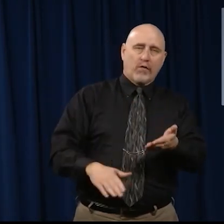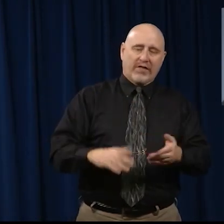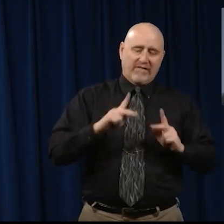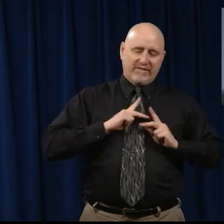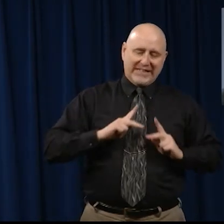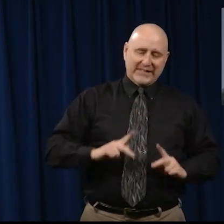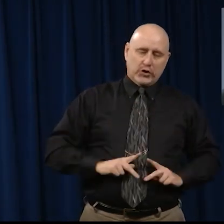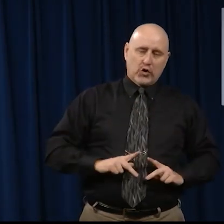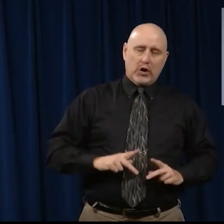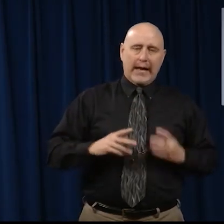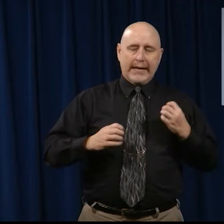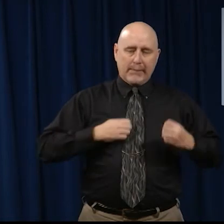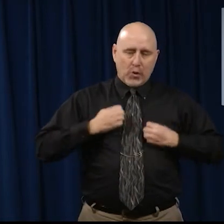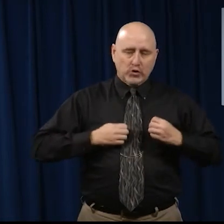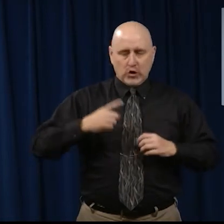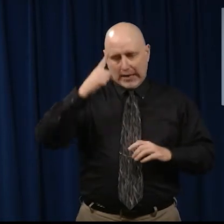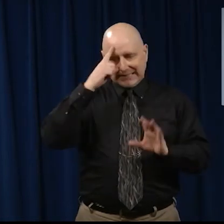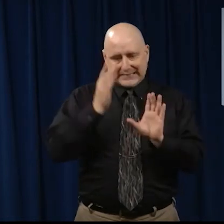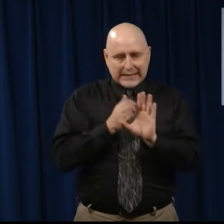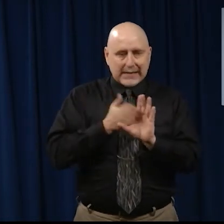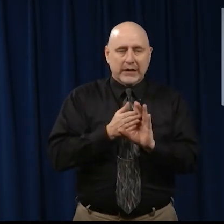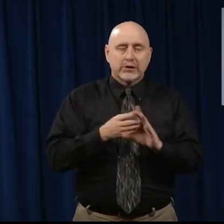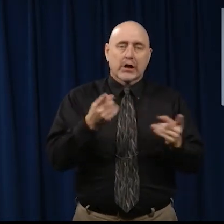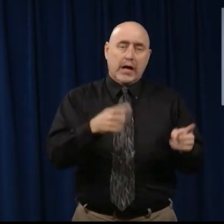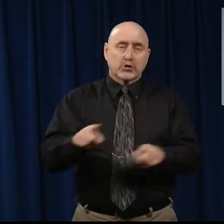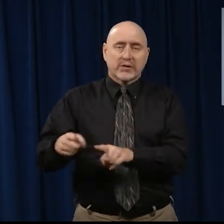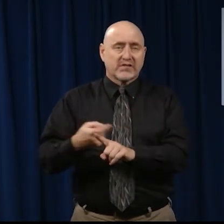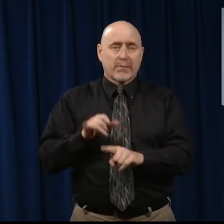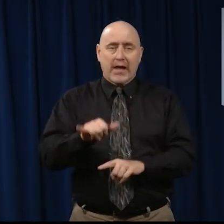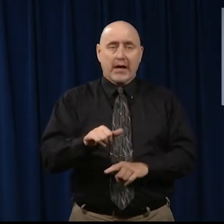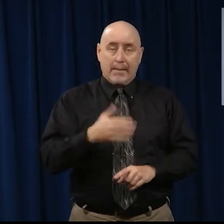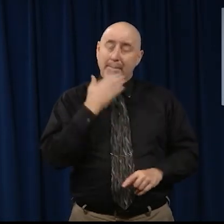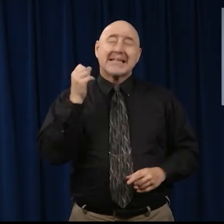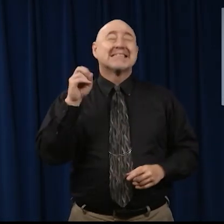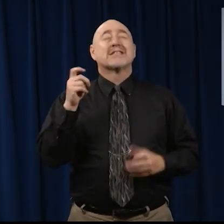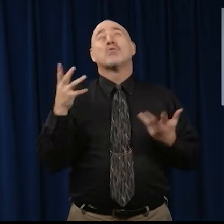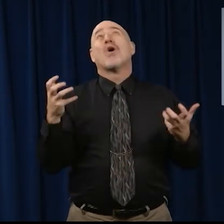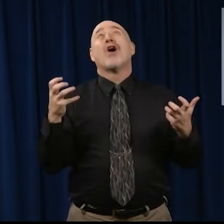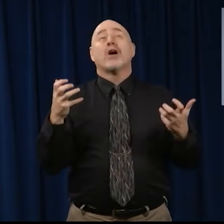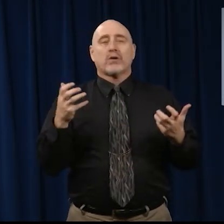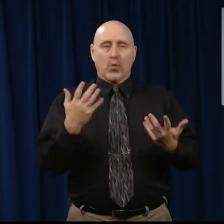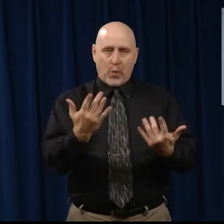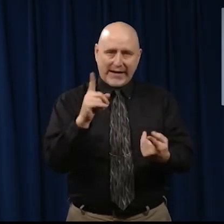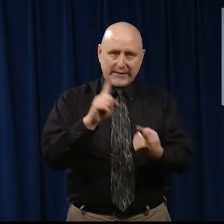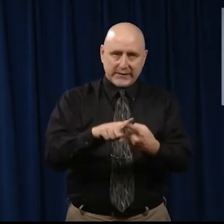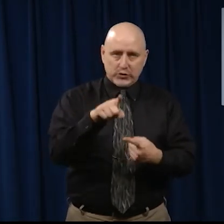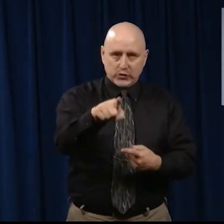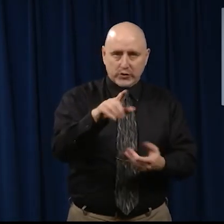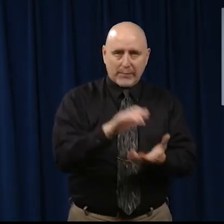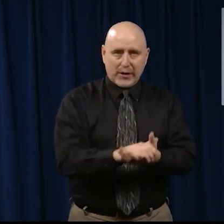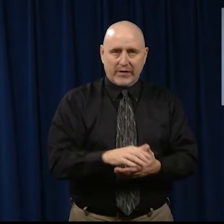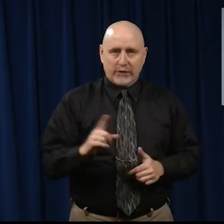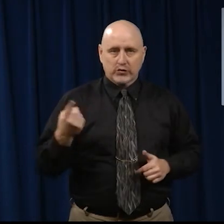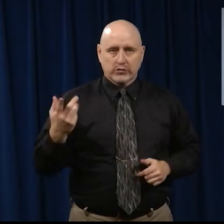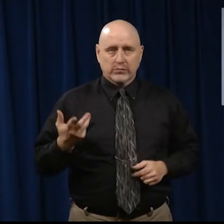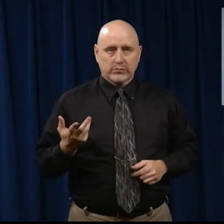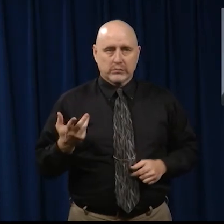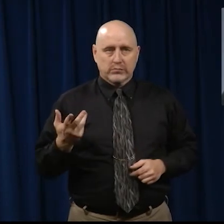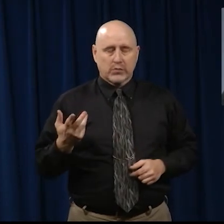remove the physical and emotional and psychological consequences. You want to have the best sex? Wait until you get